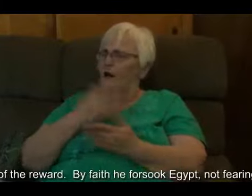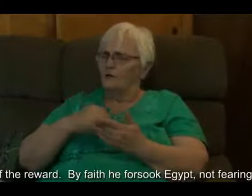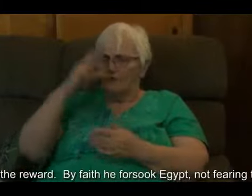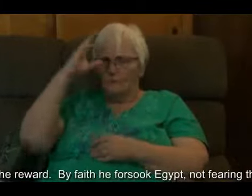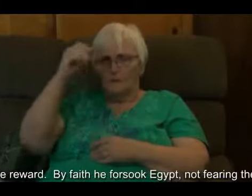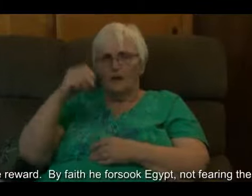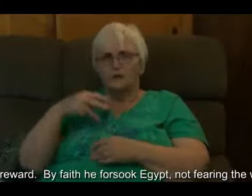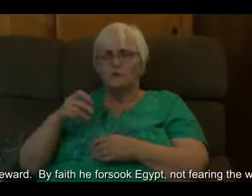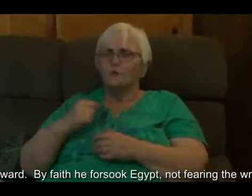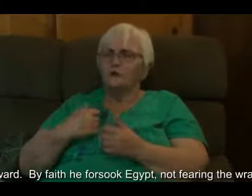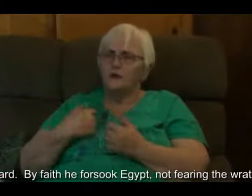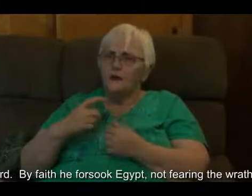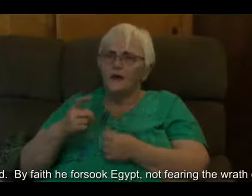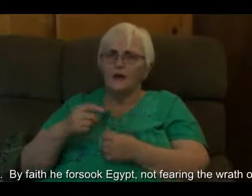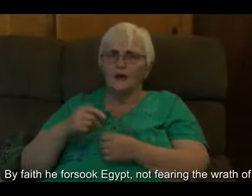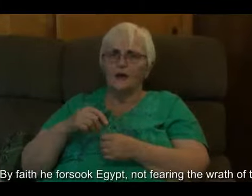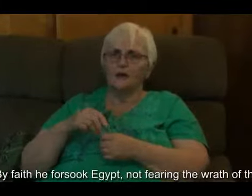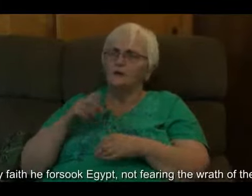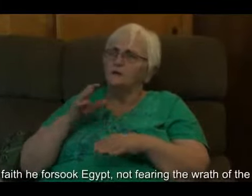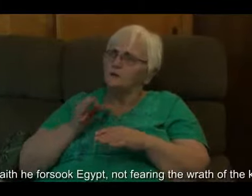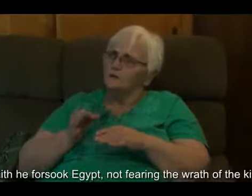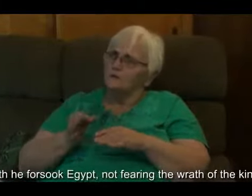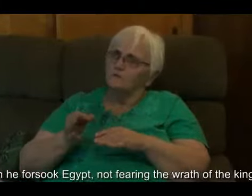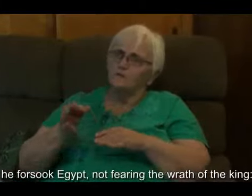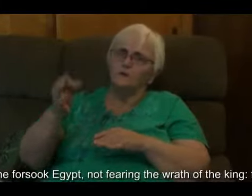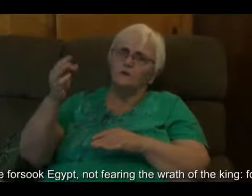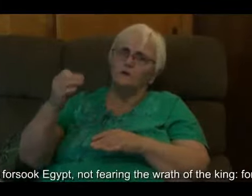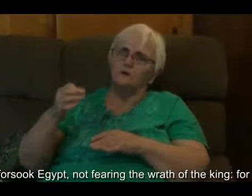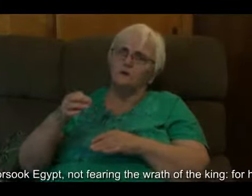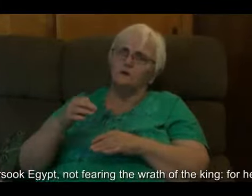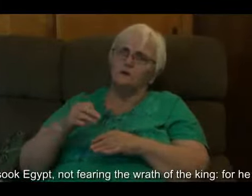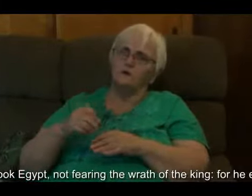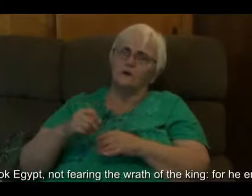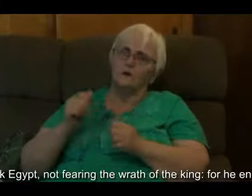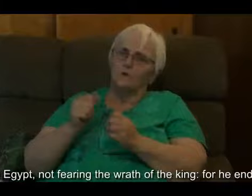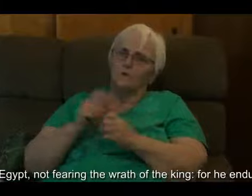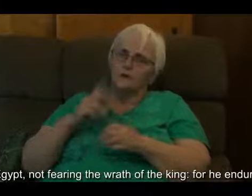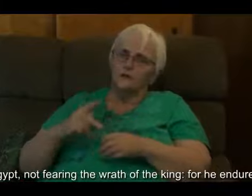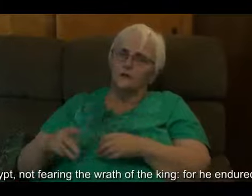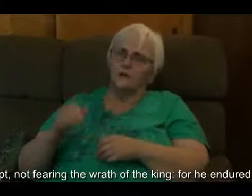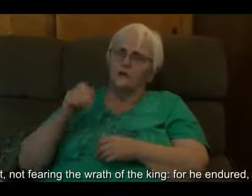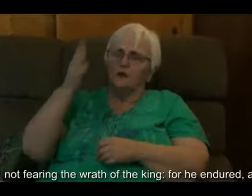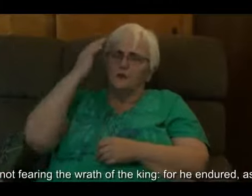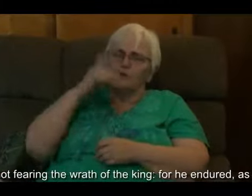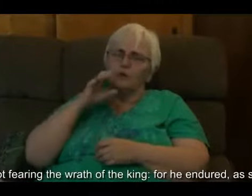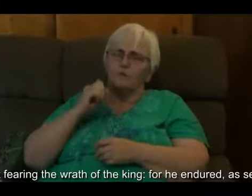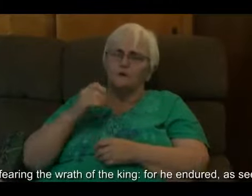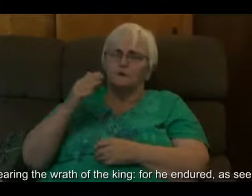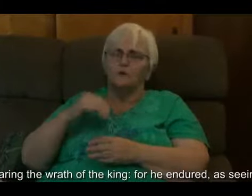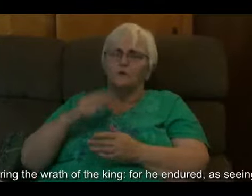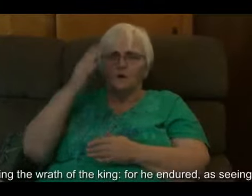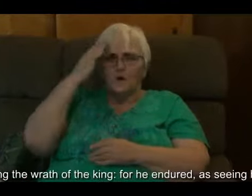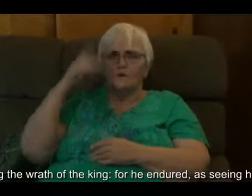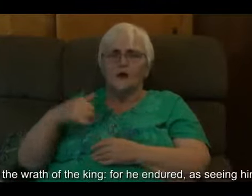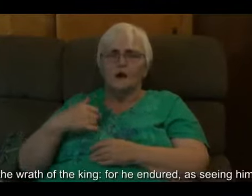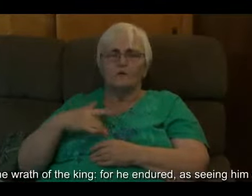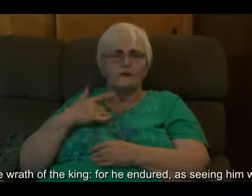Look what he had to look forward to. But when he realized who he was, I mean, who knows how he felt